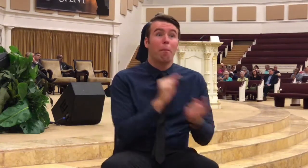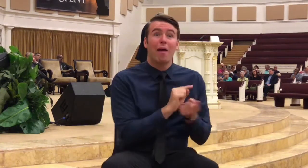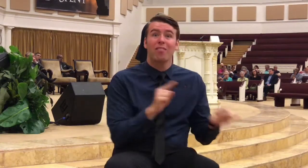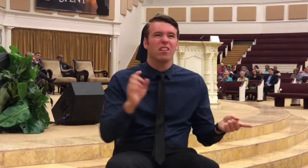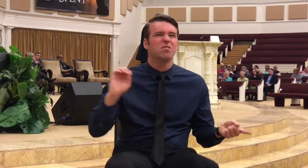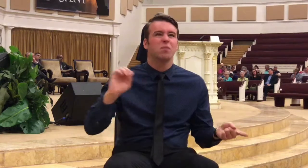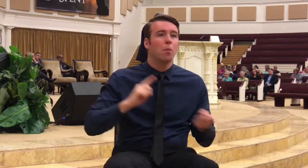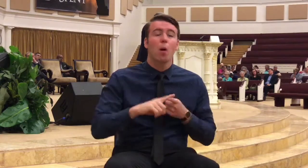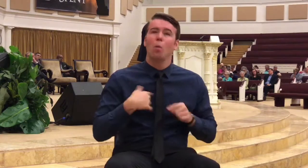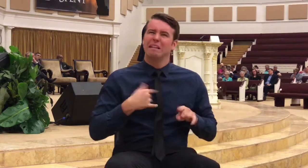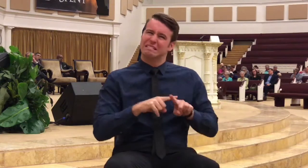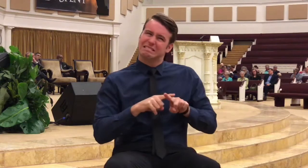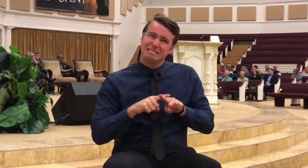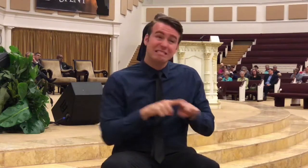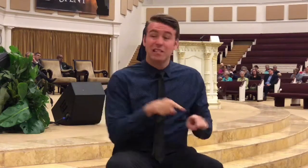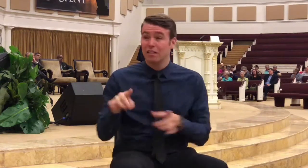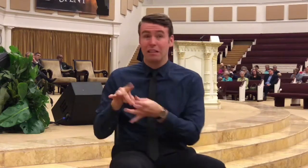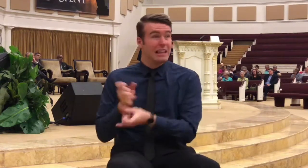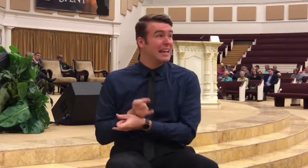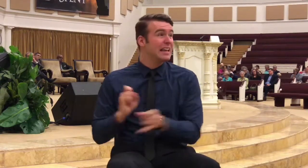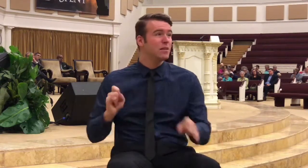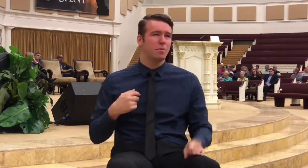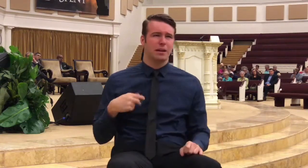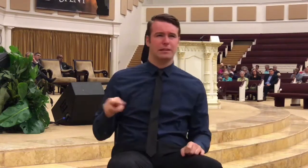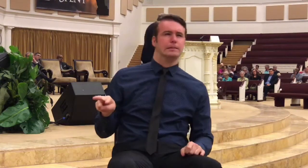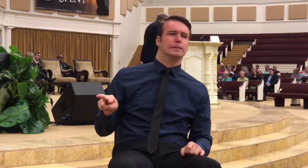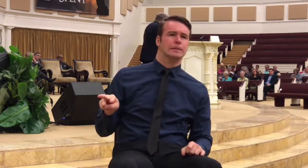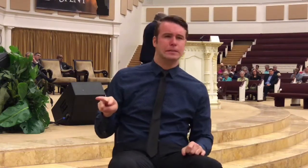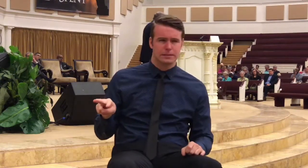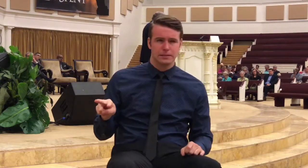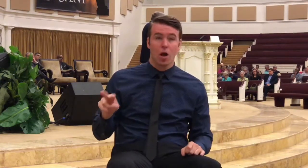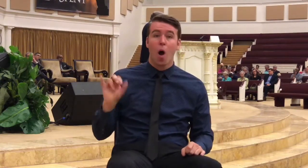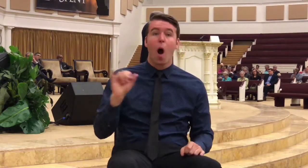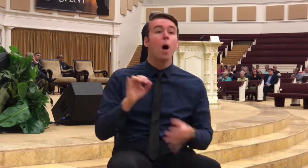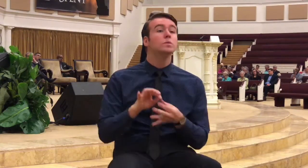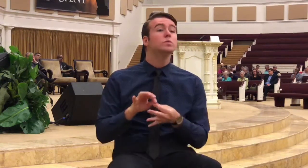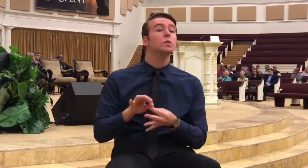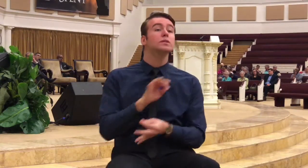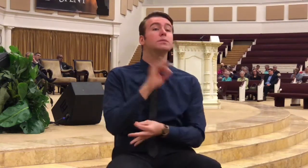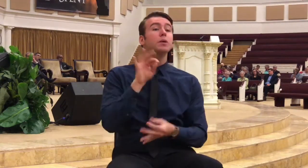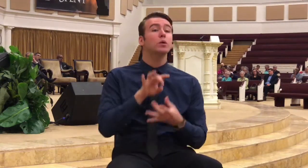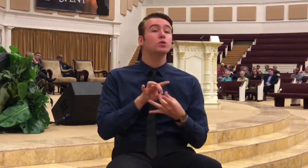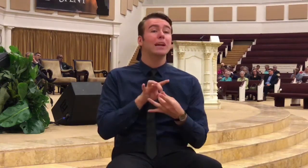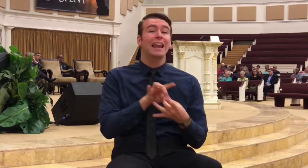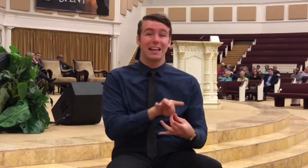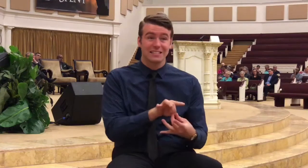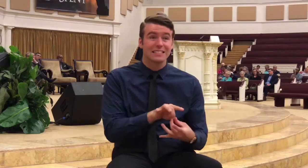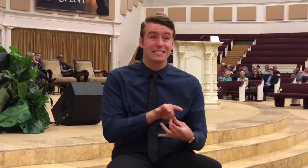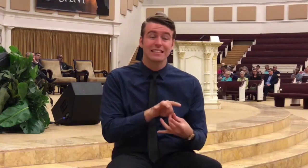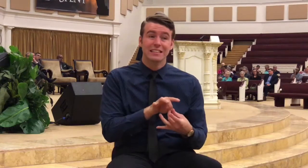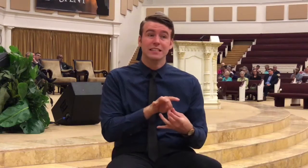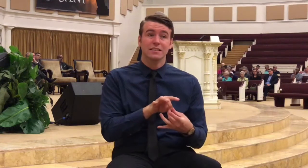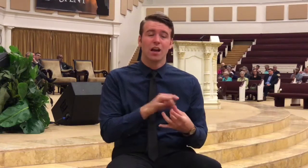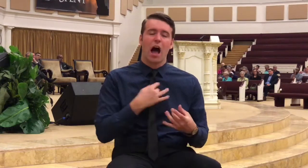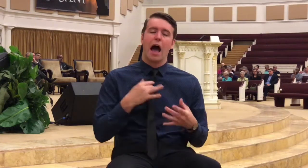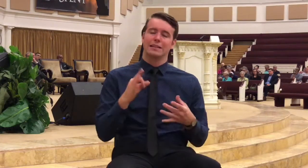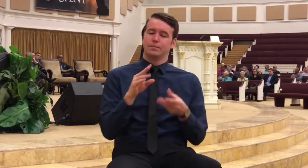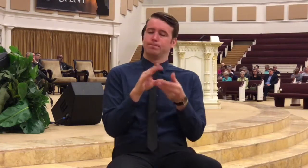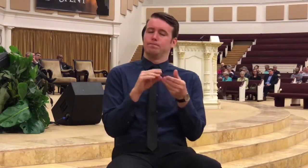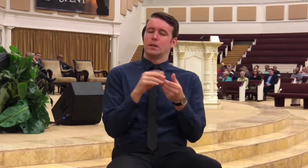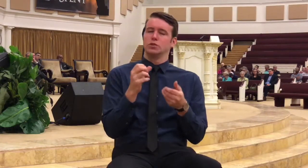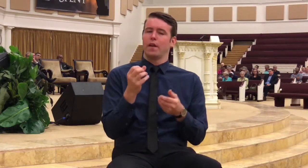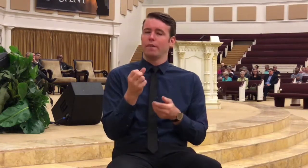is the spiritual connectivity that we'll talk about a little bit, and often have mentioned in times